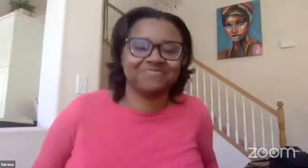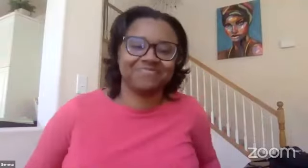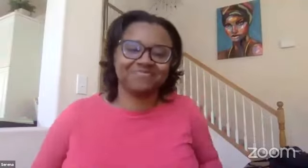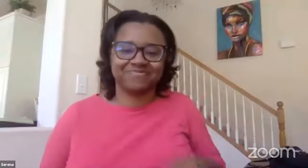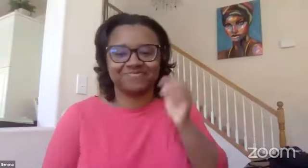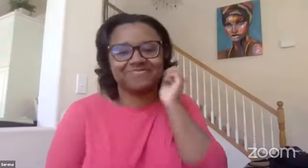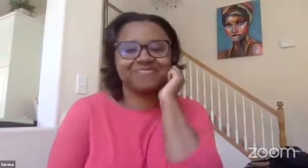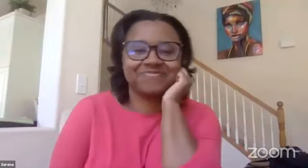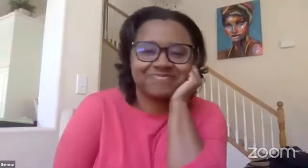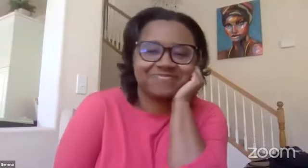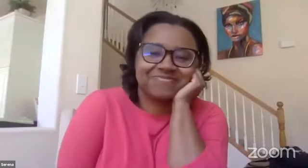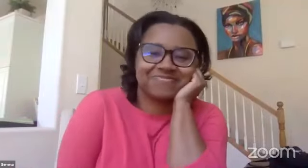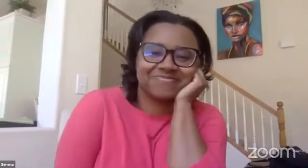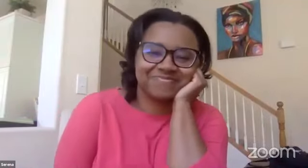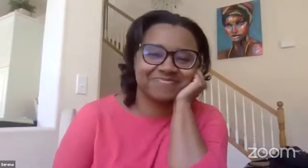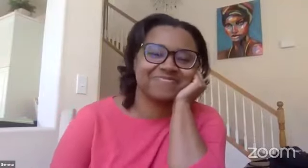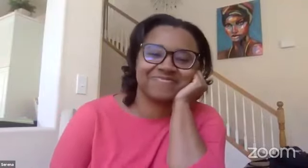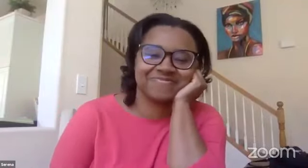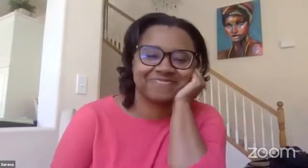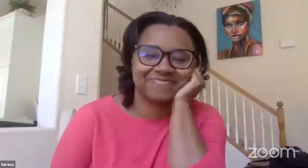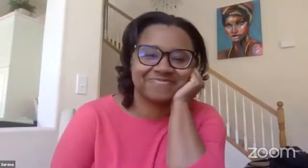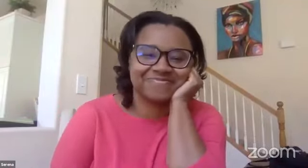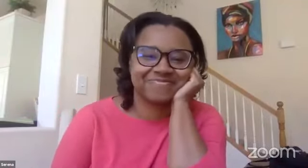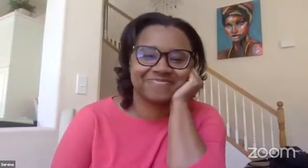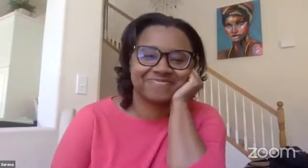with the pandemic, but thank you for what you've done and what you're doing.